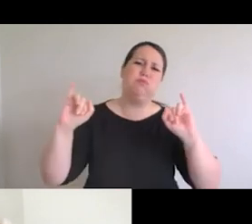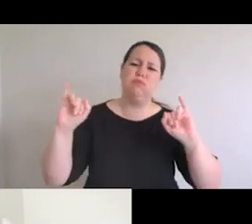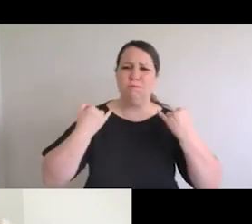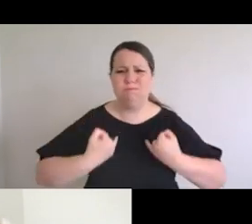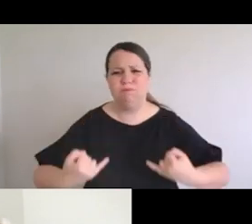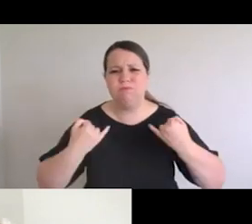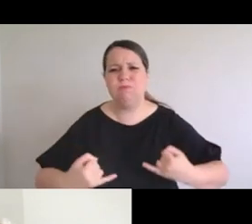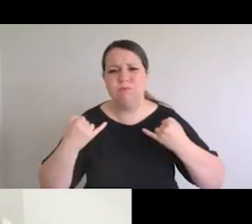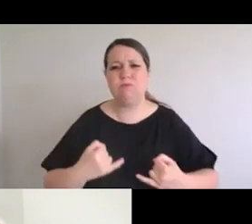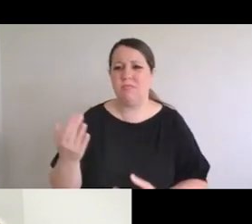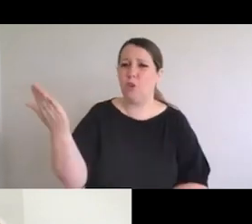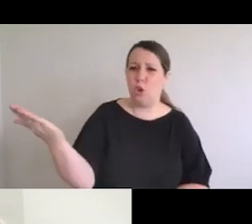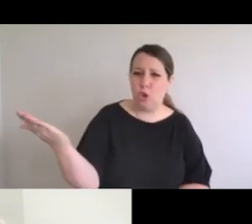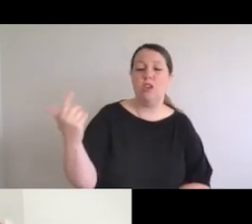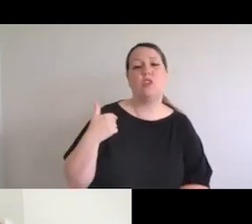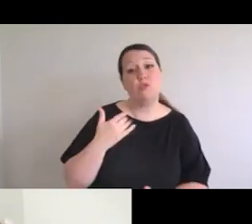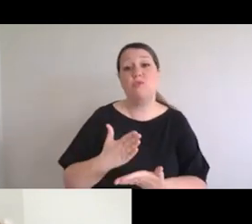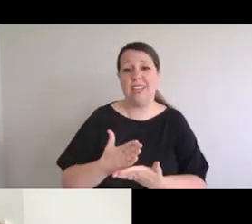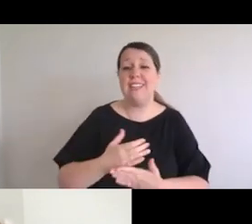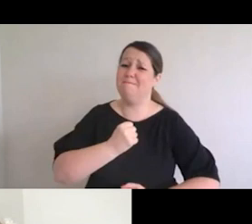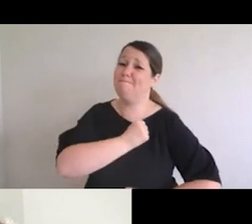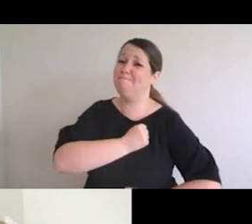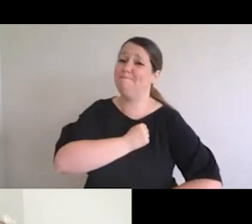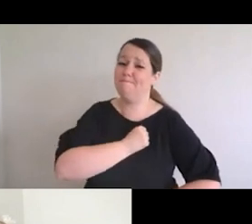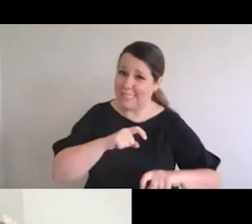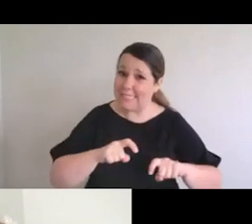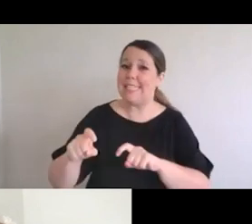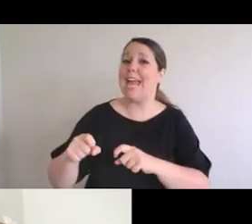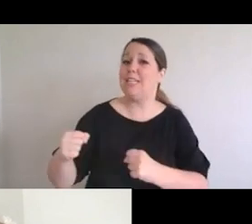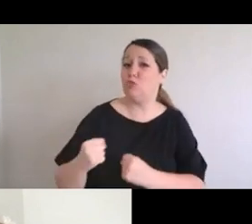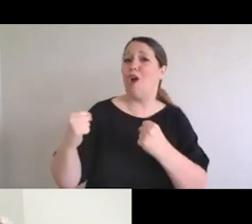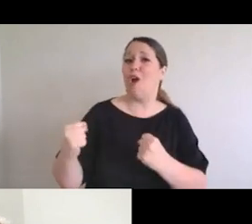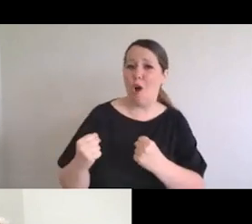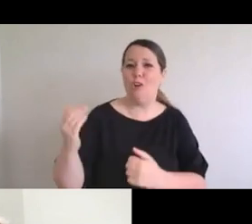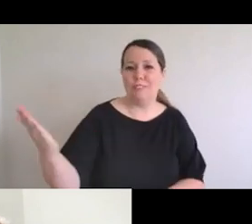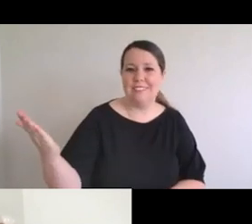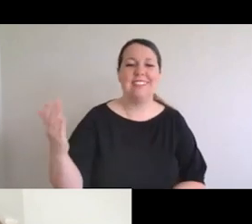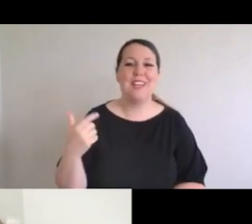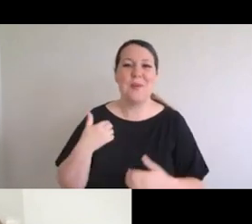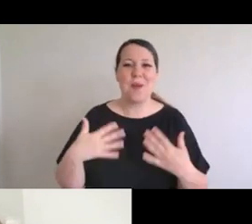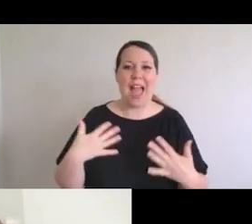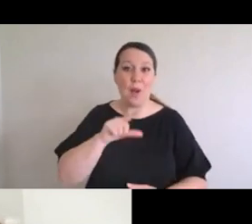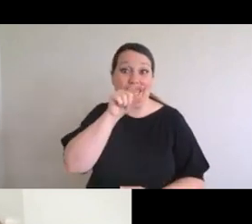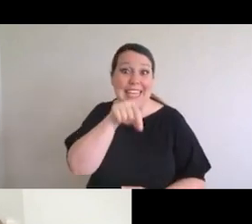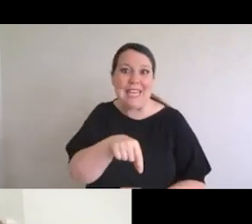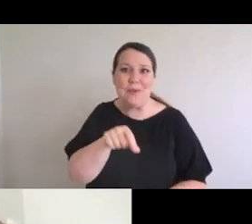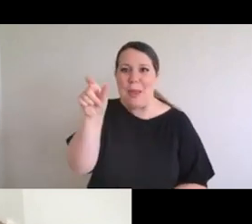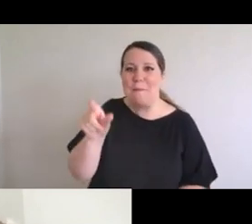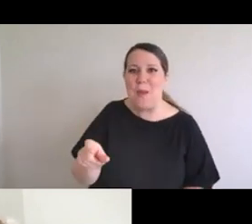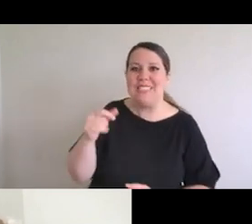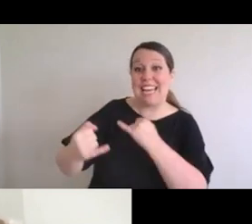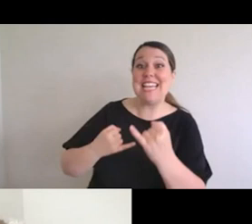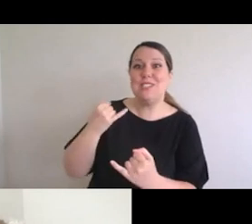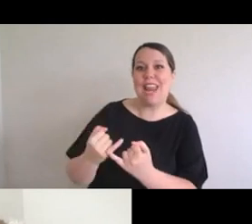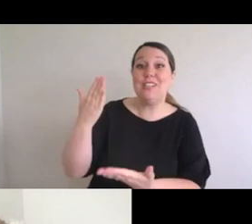Anya, and thank you for again demonstrating from across the seas, a Kiwi continuing to advocate